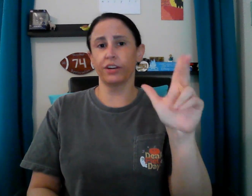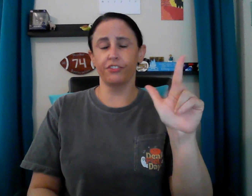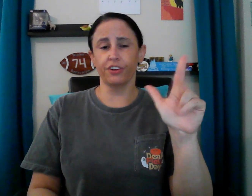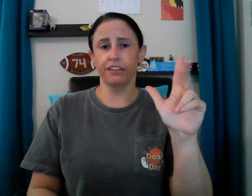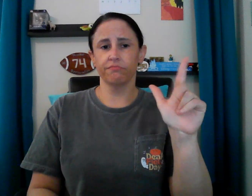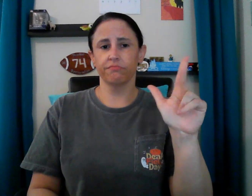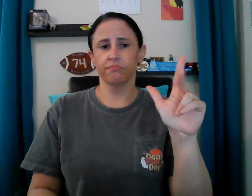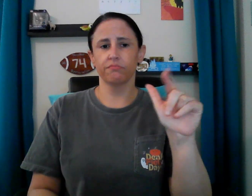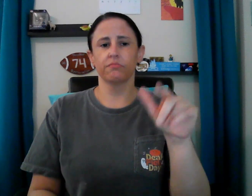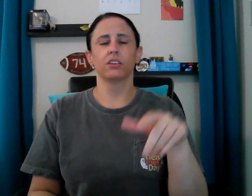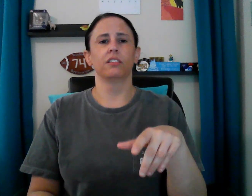2023,